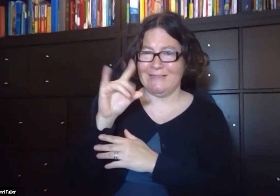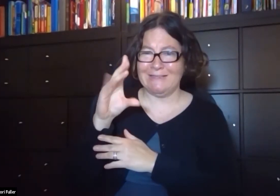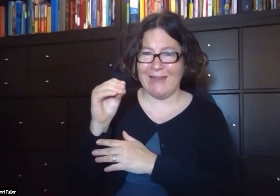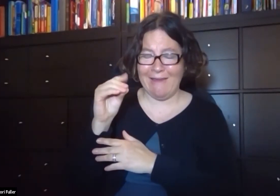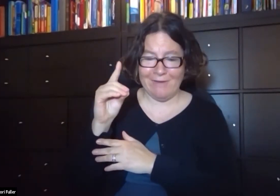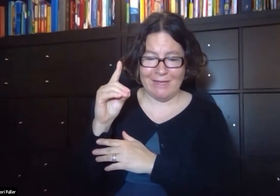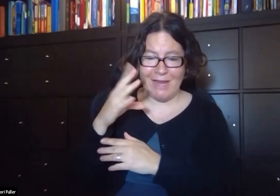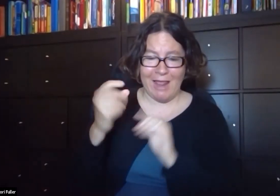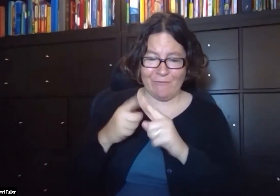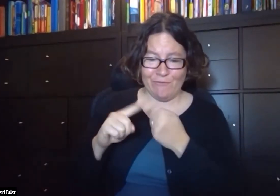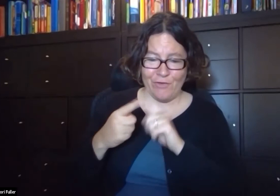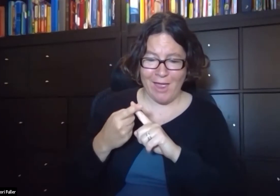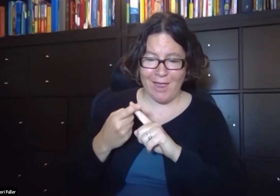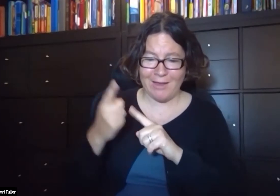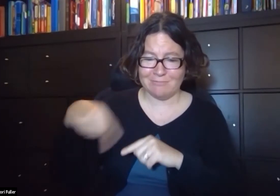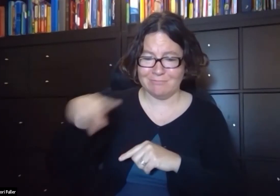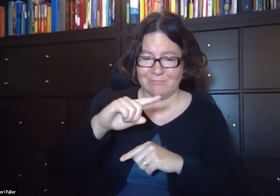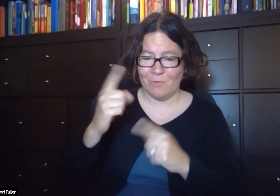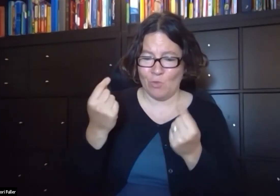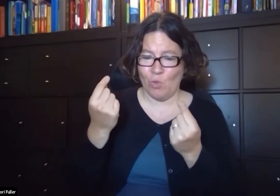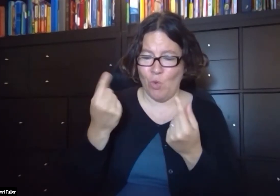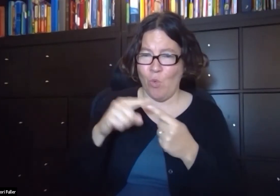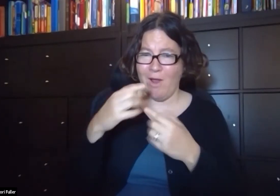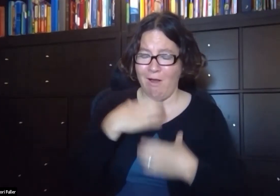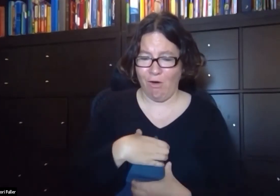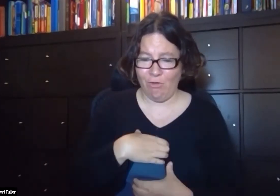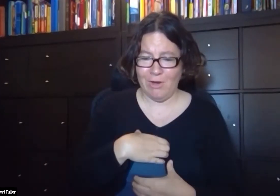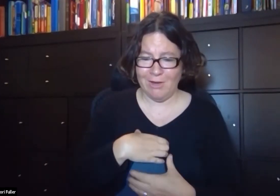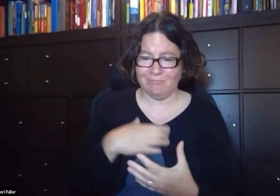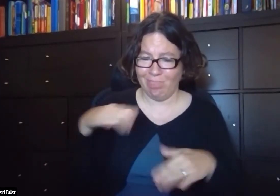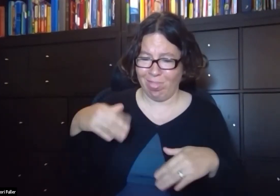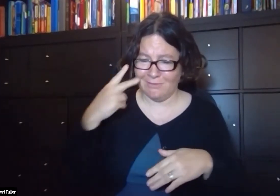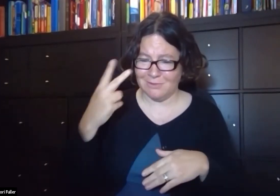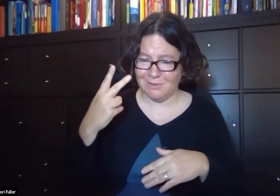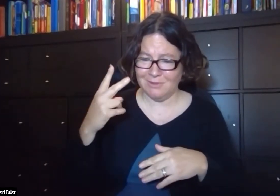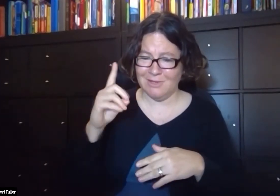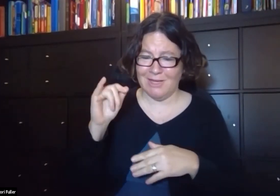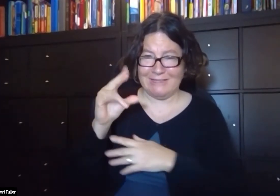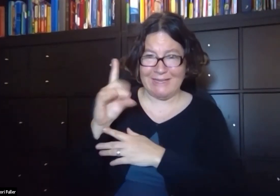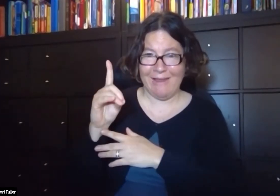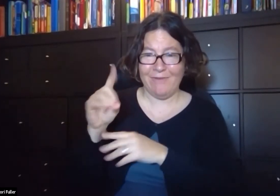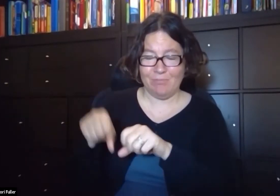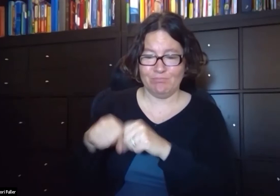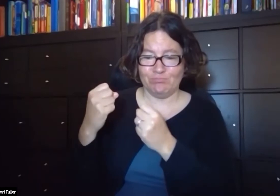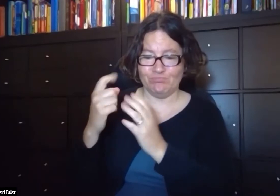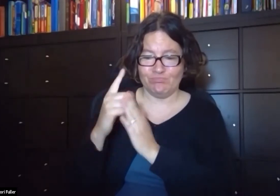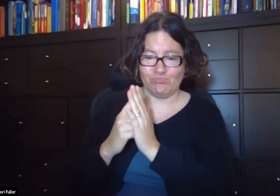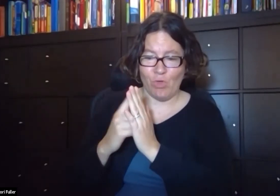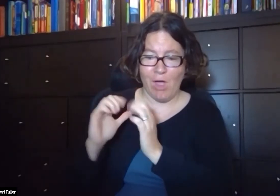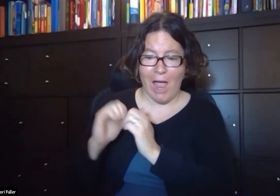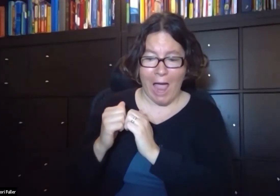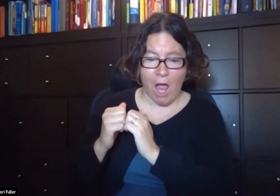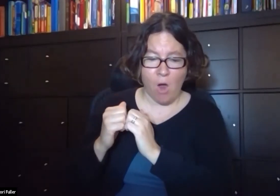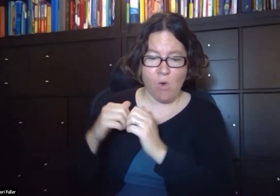replied, "Haven't you read what David and his companions did when they were hungry? He broke the law by going into God's house and eating the